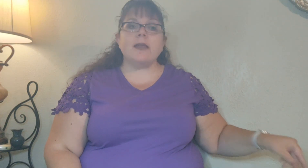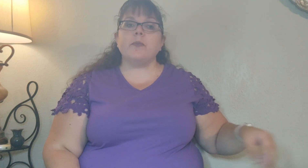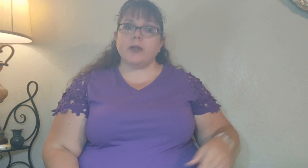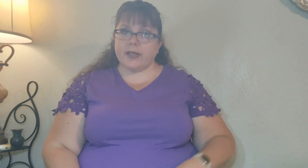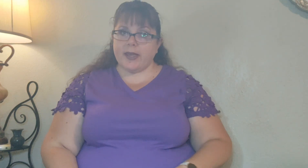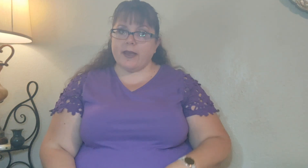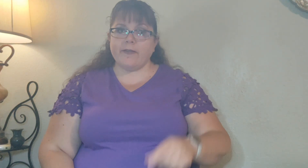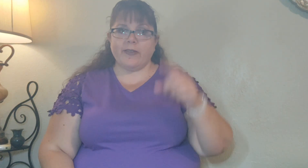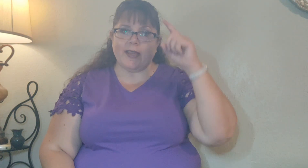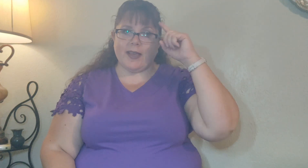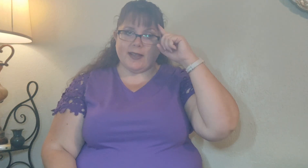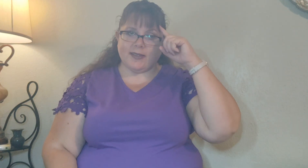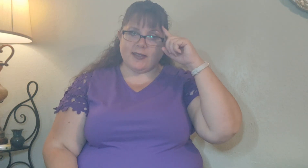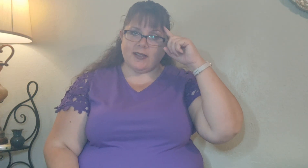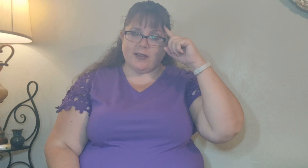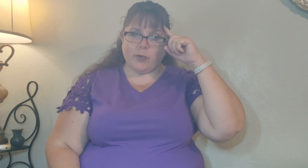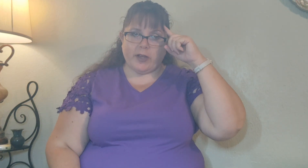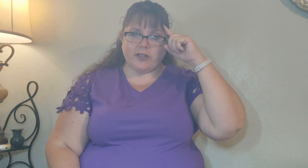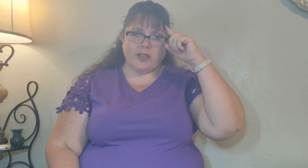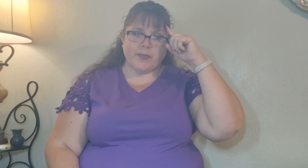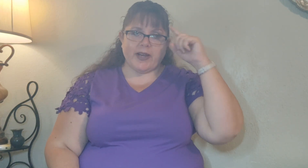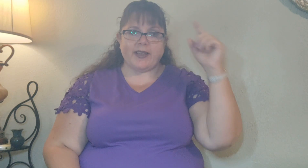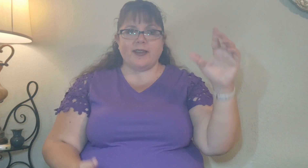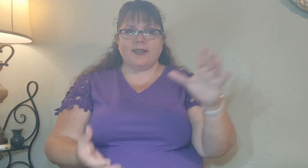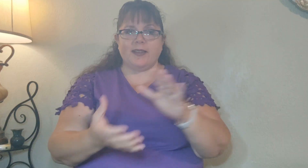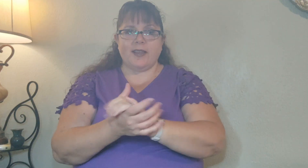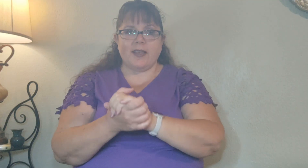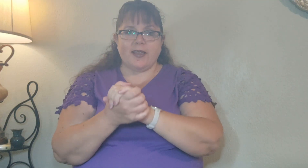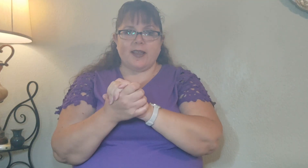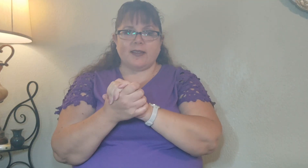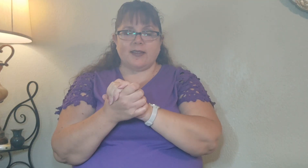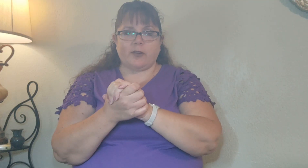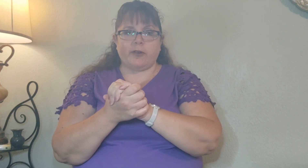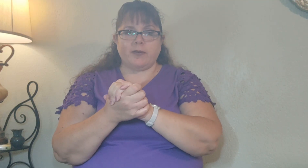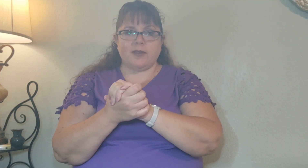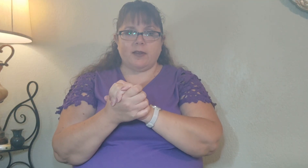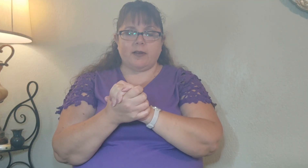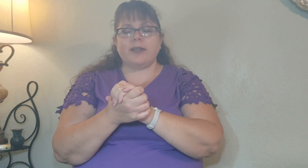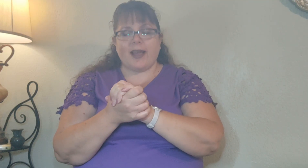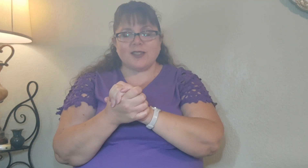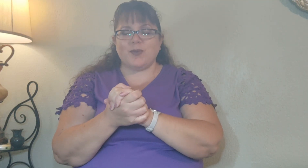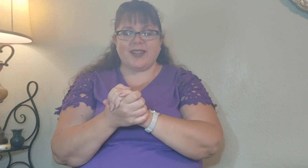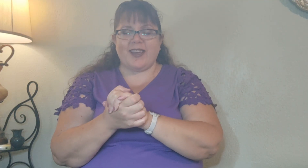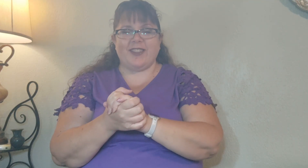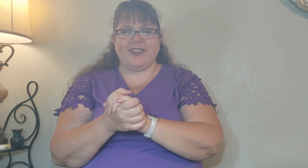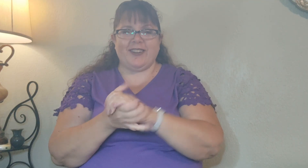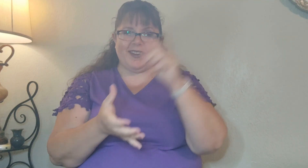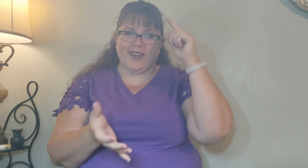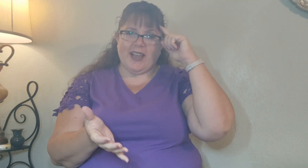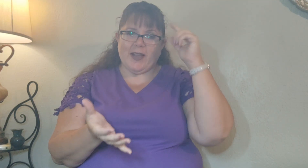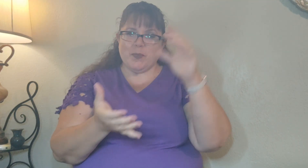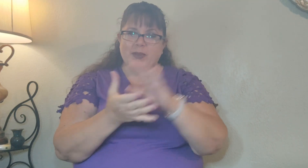Then believe is point to the mind and clasp together.